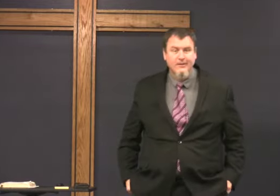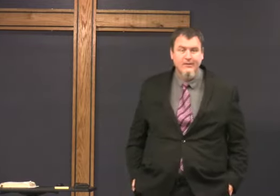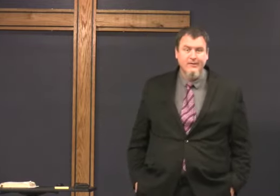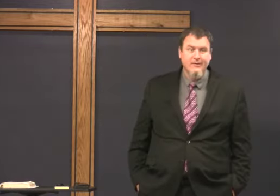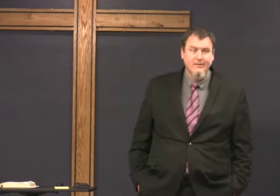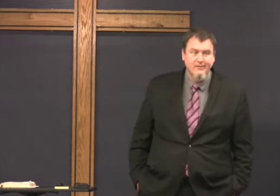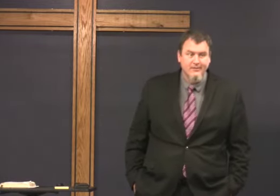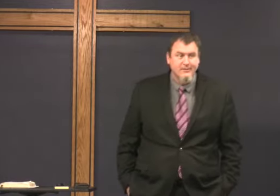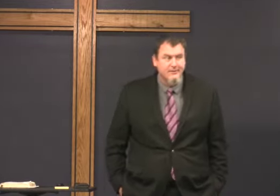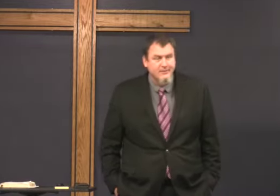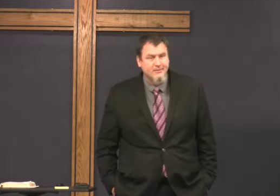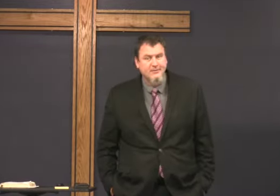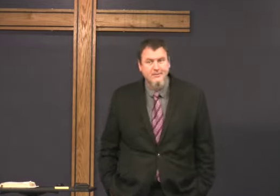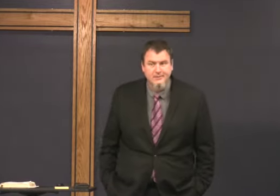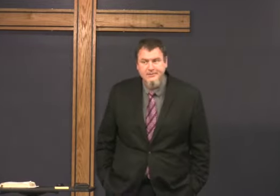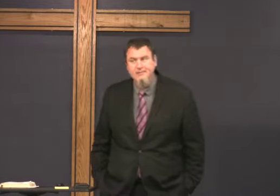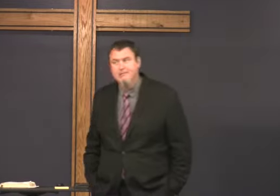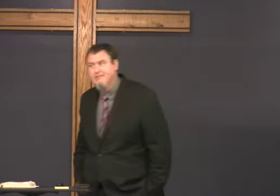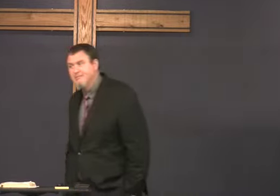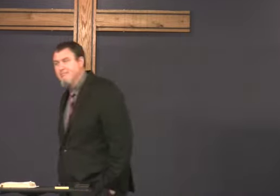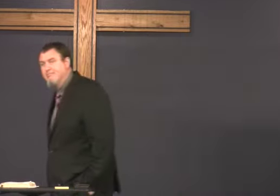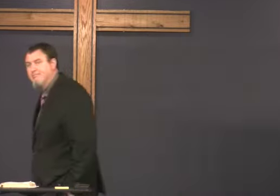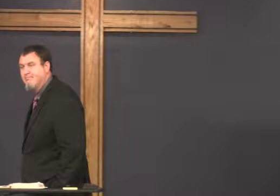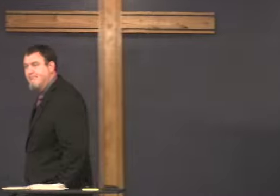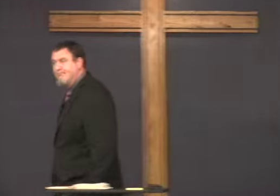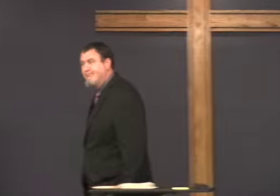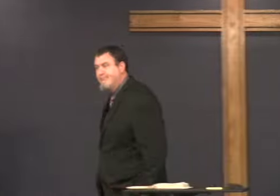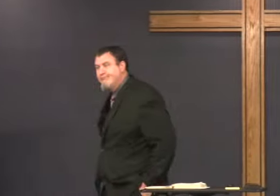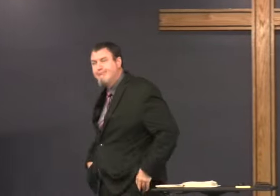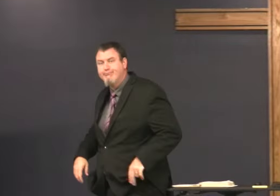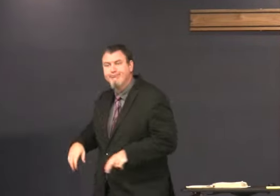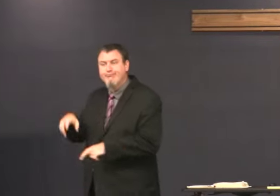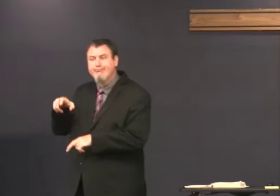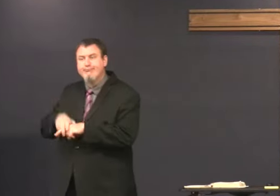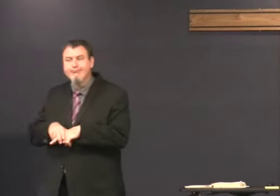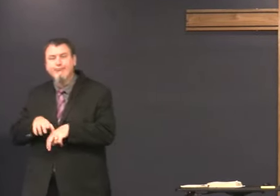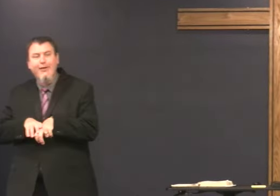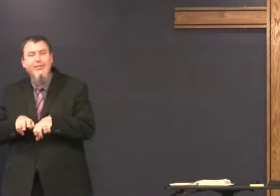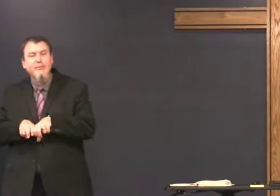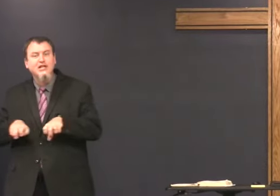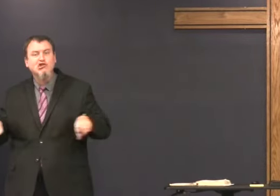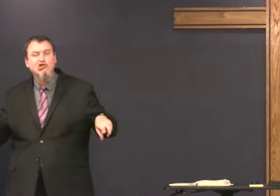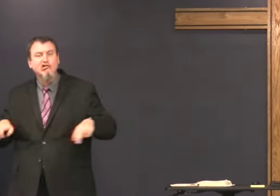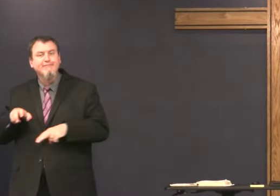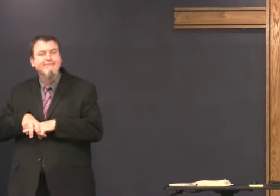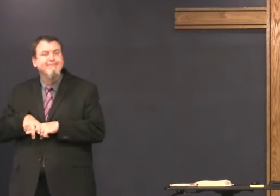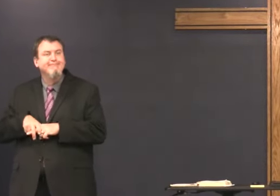And one time they won the championship, and not because of me. I was sitting on the bench.